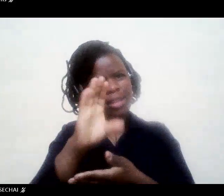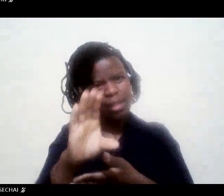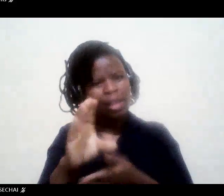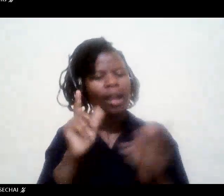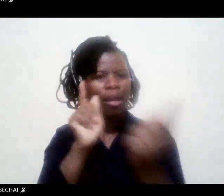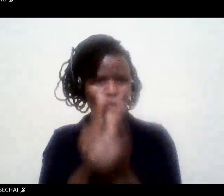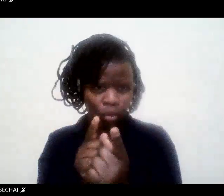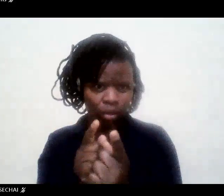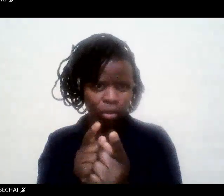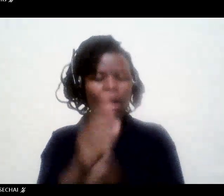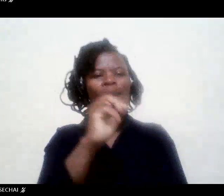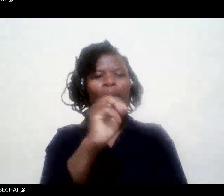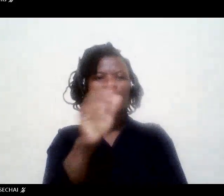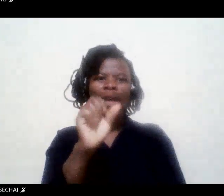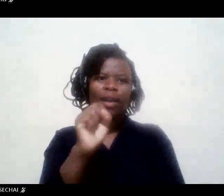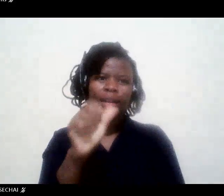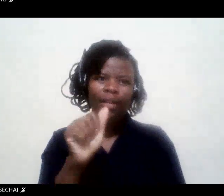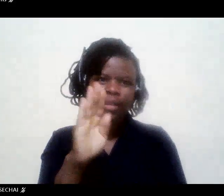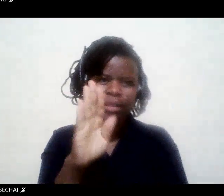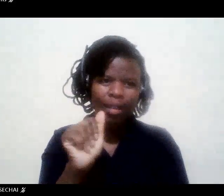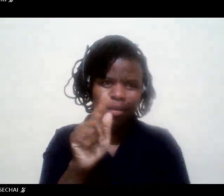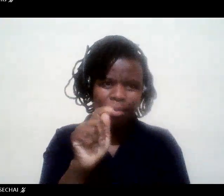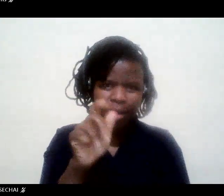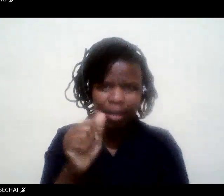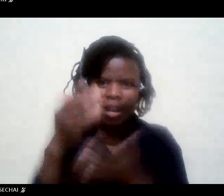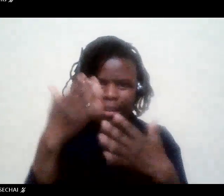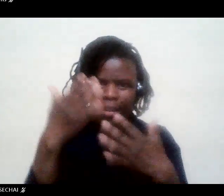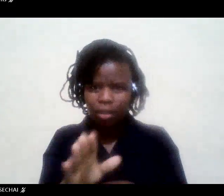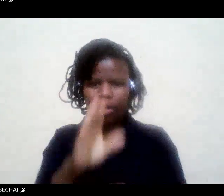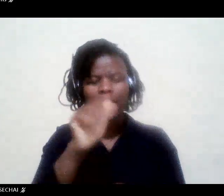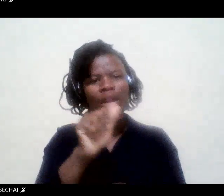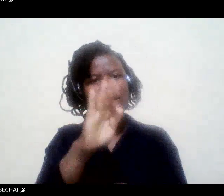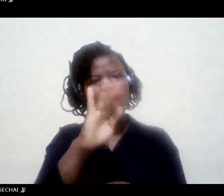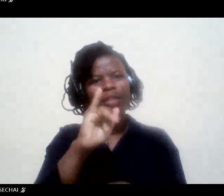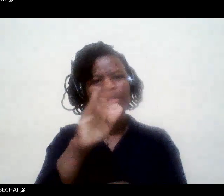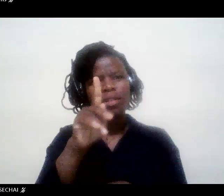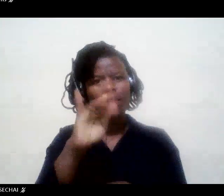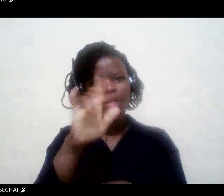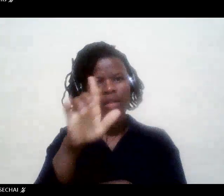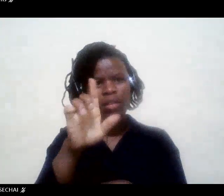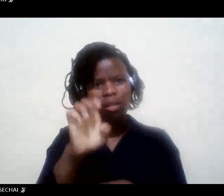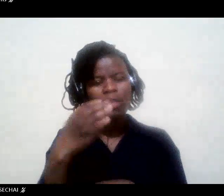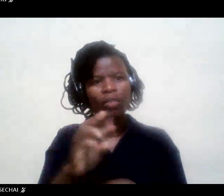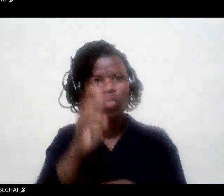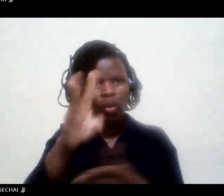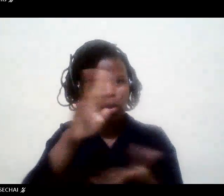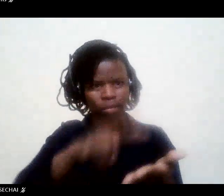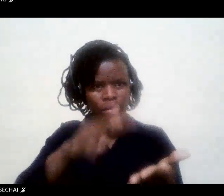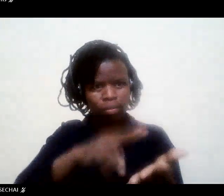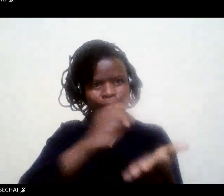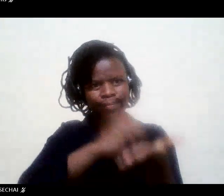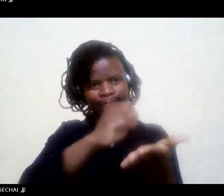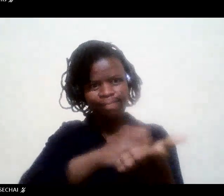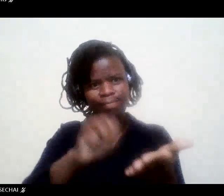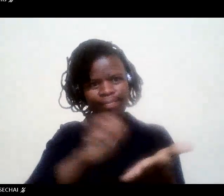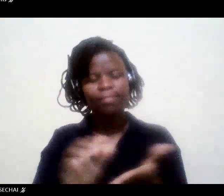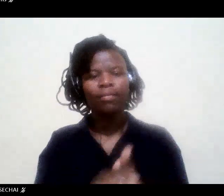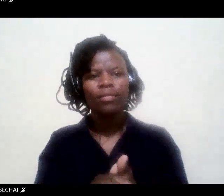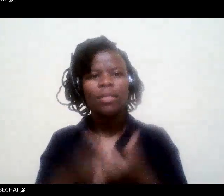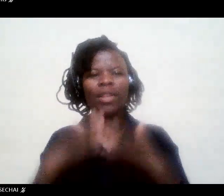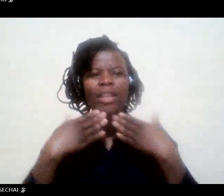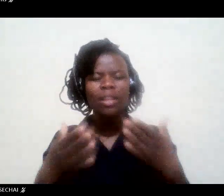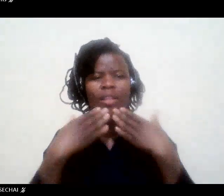Masabata, then Afikile, then I will read what Ali said in the chat. So Masabata, Afikile, then. Thank you, Doctor. I